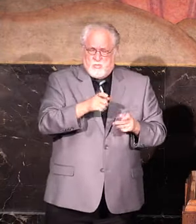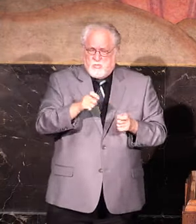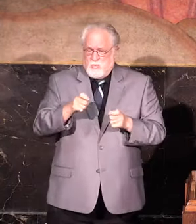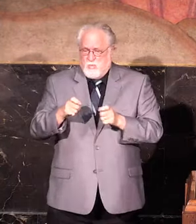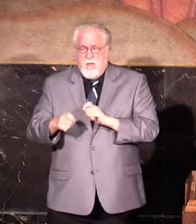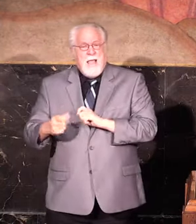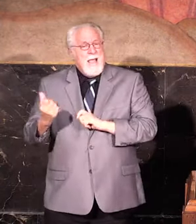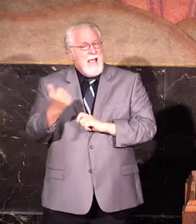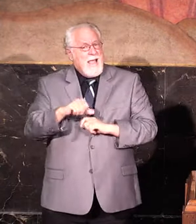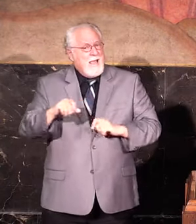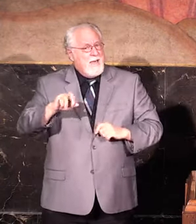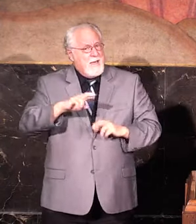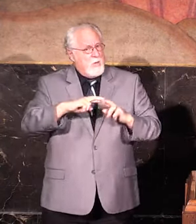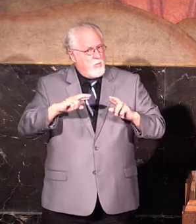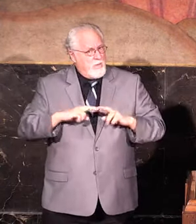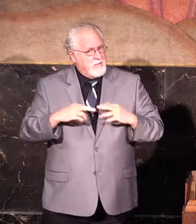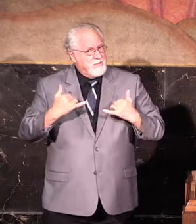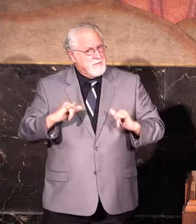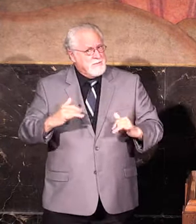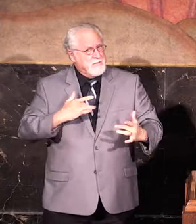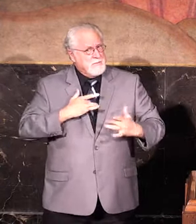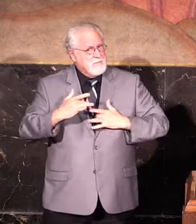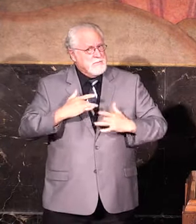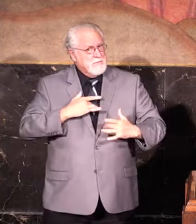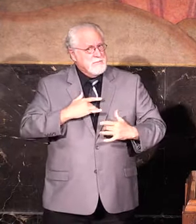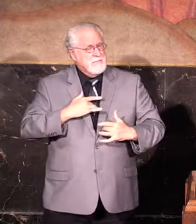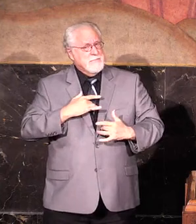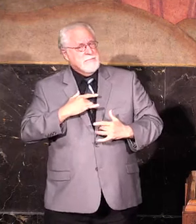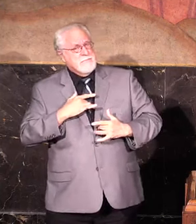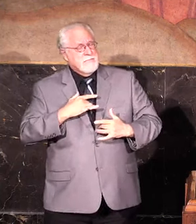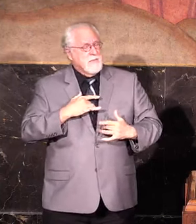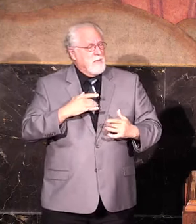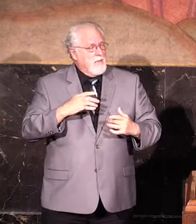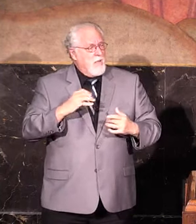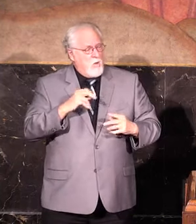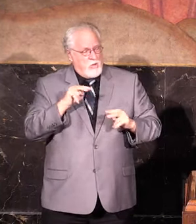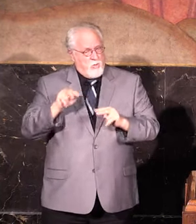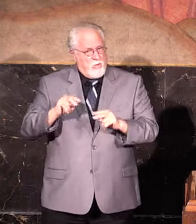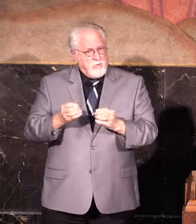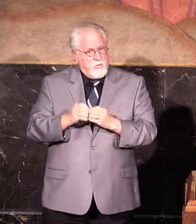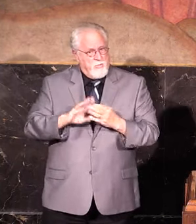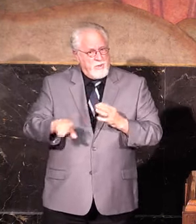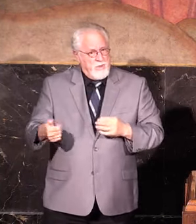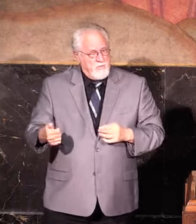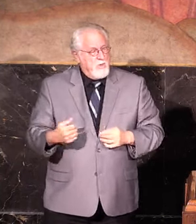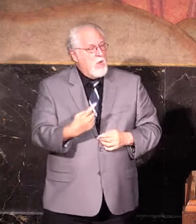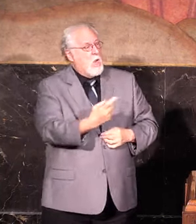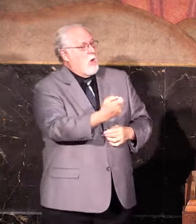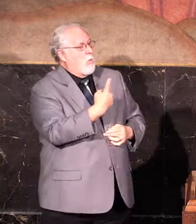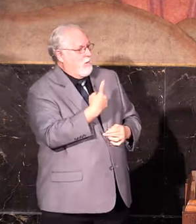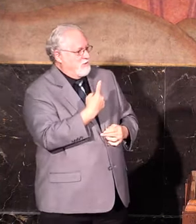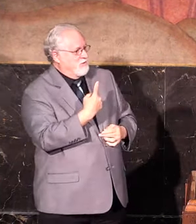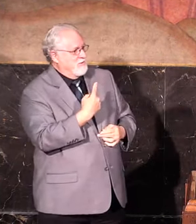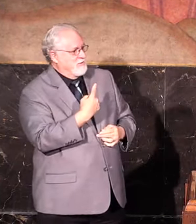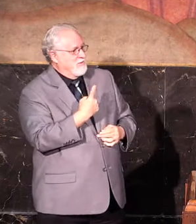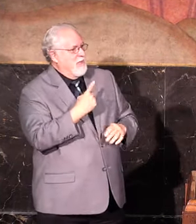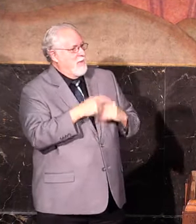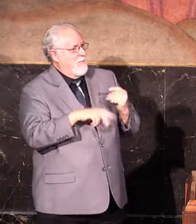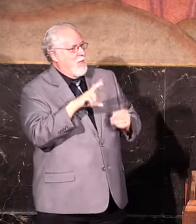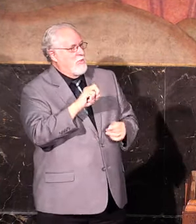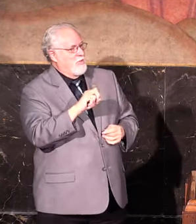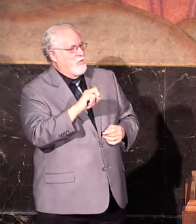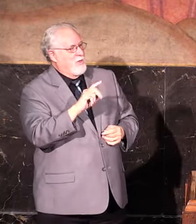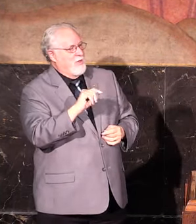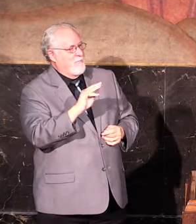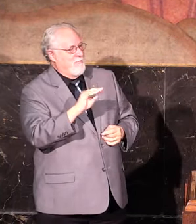y'all are looking at that still cause for concern or that y'all are keeping your eye on more so than others? Your question comes about 30 minutes too early